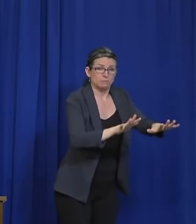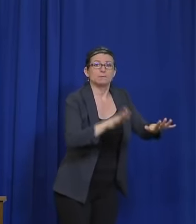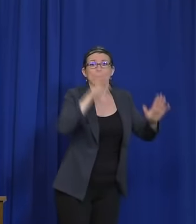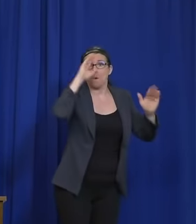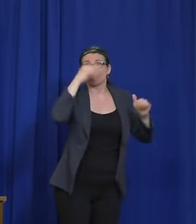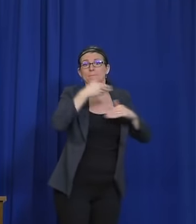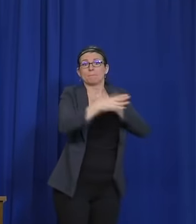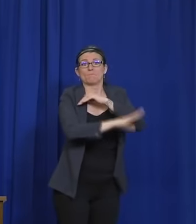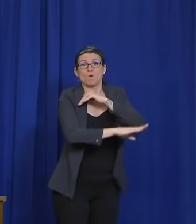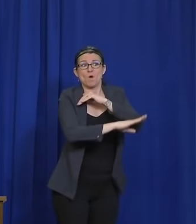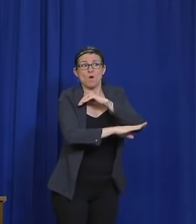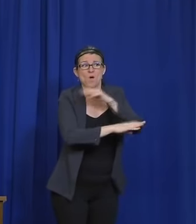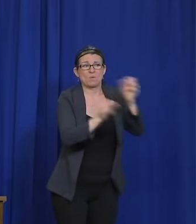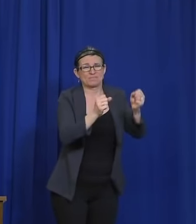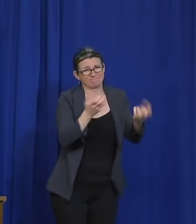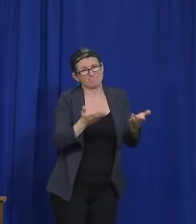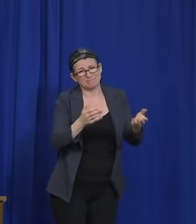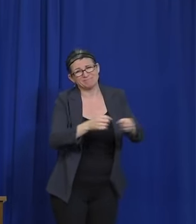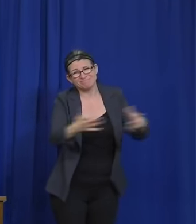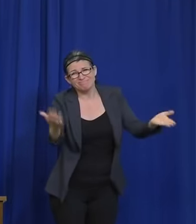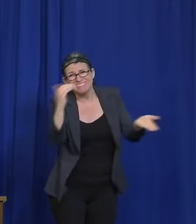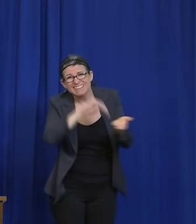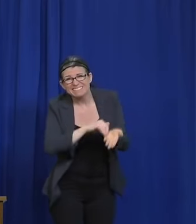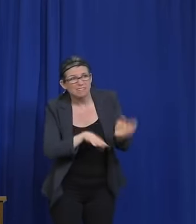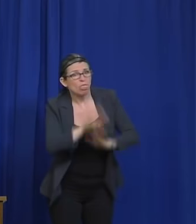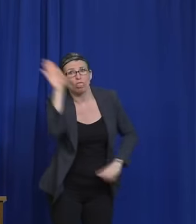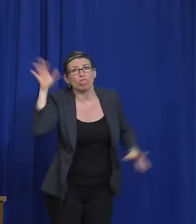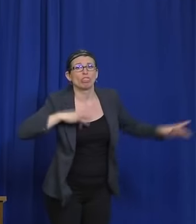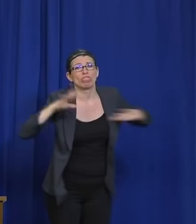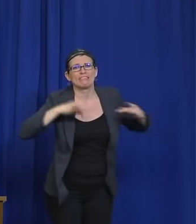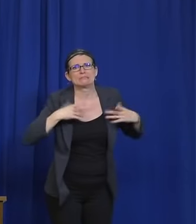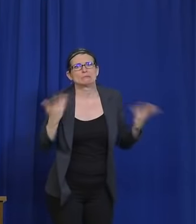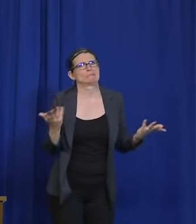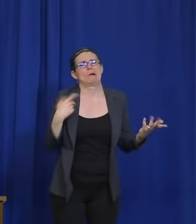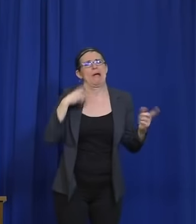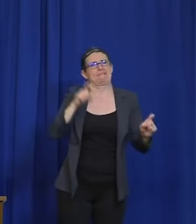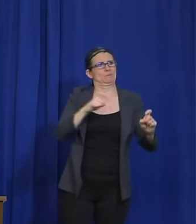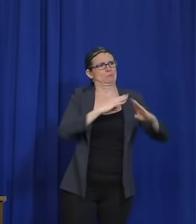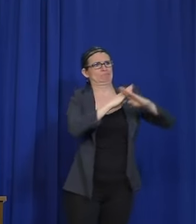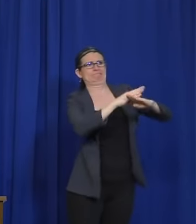the question of talking with the other governors of Northern New England, yeah,